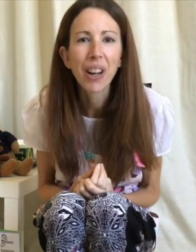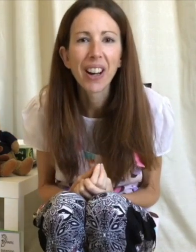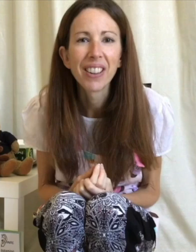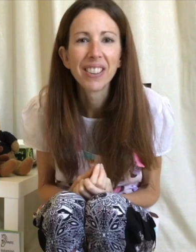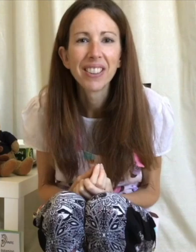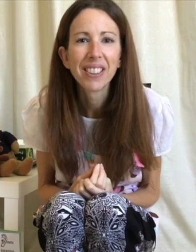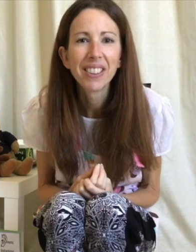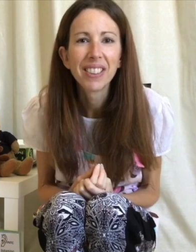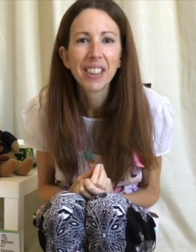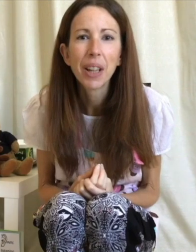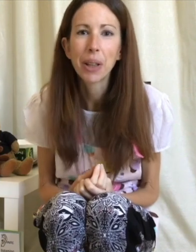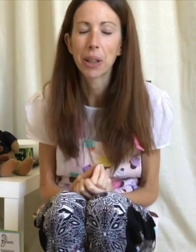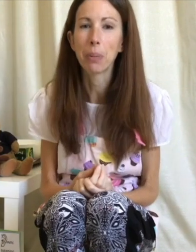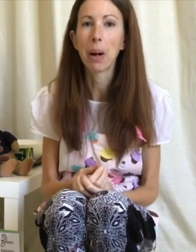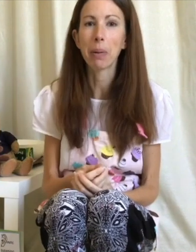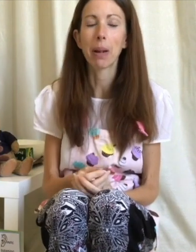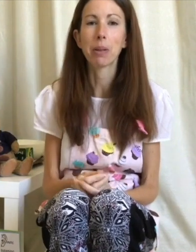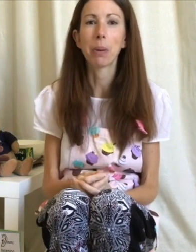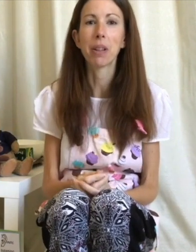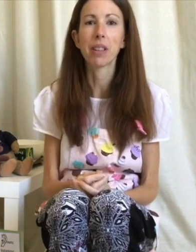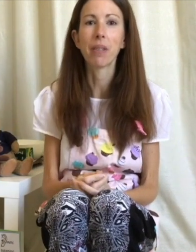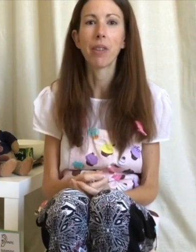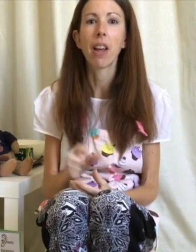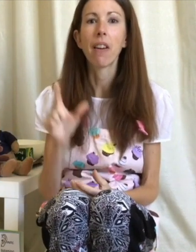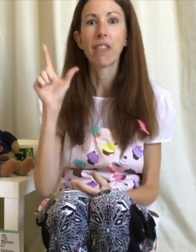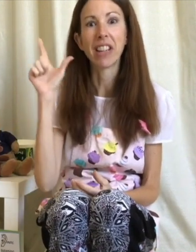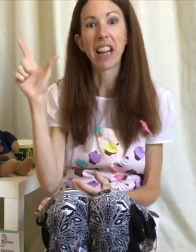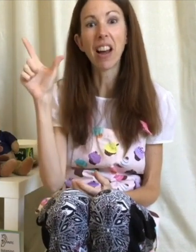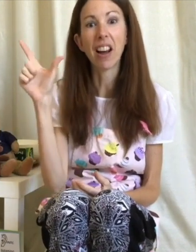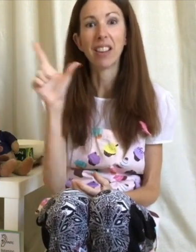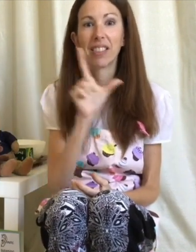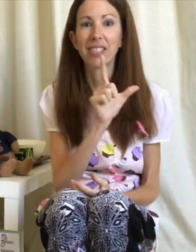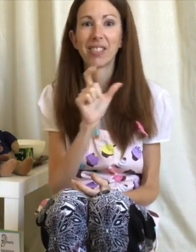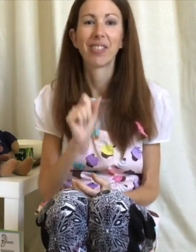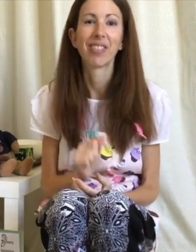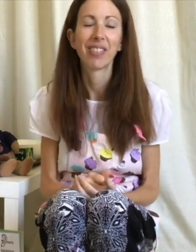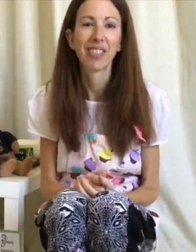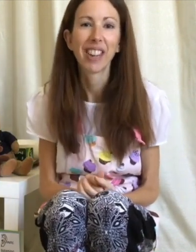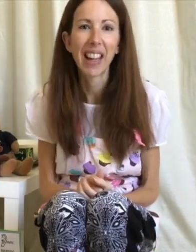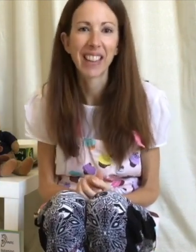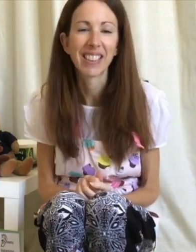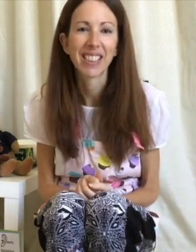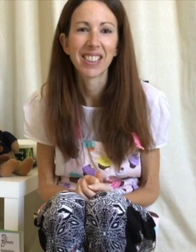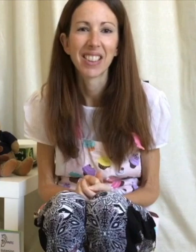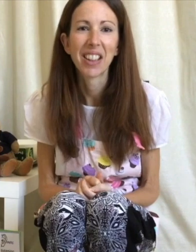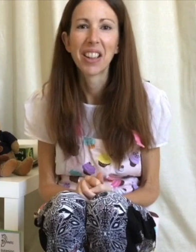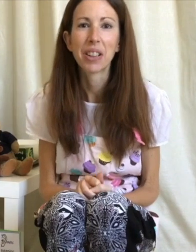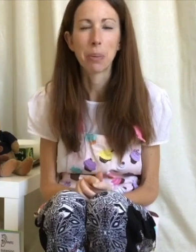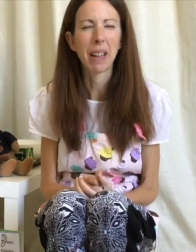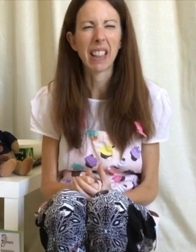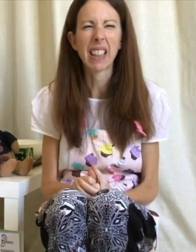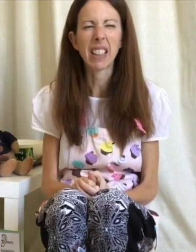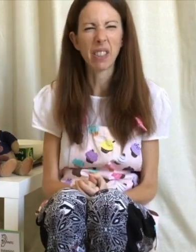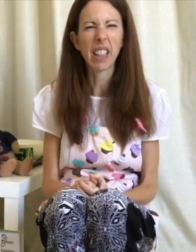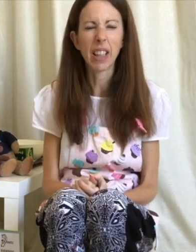granola. You might be able to put some vanilla in to make it taste really